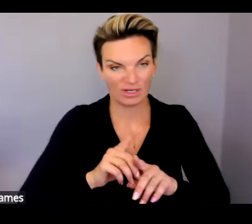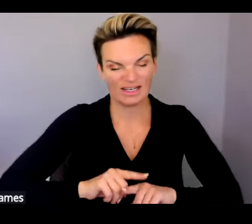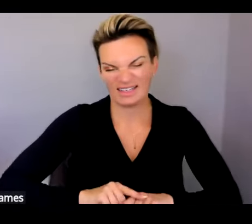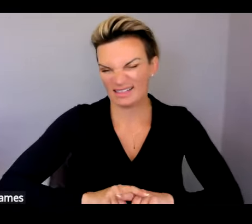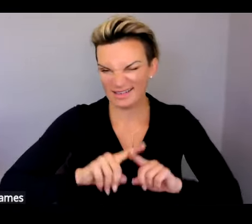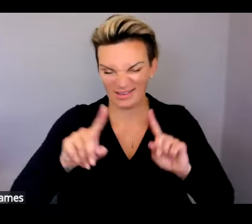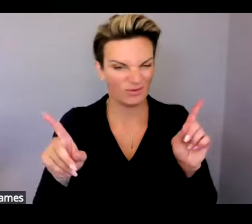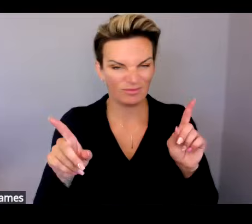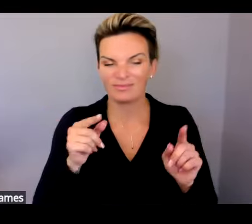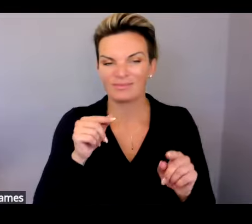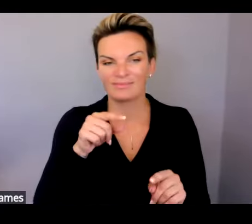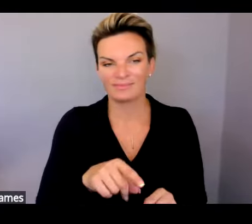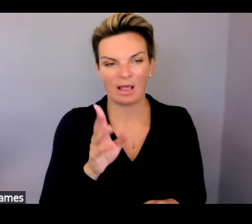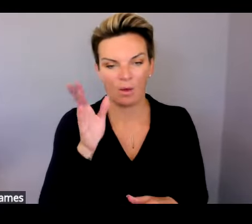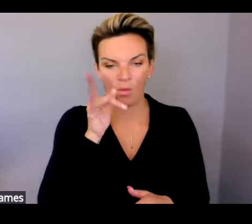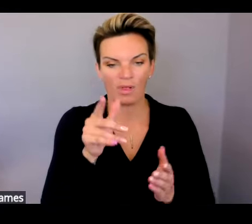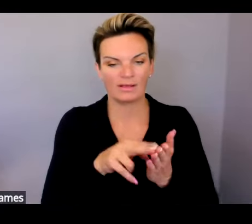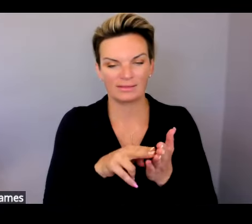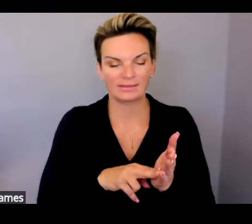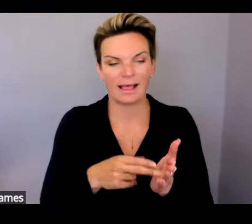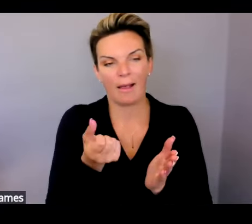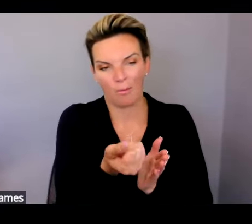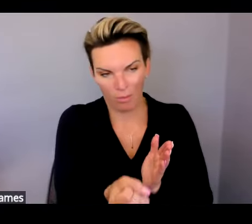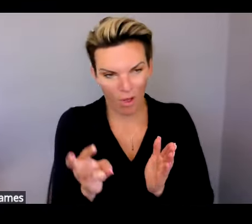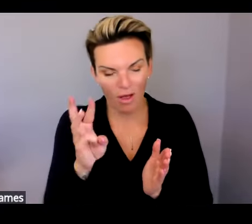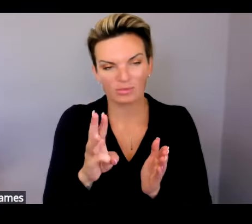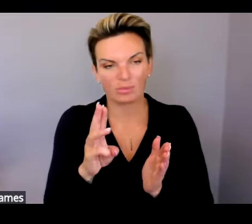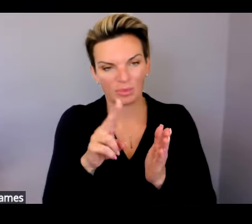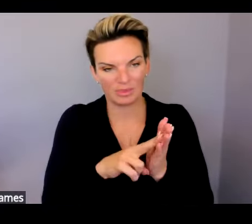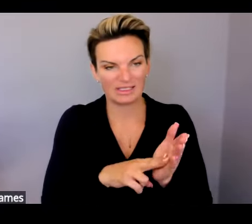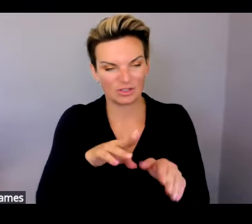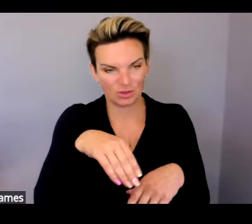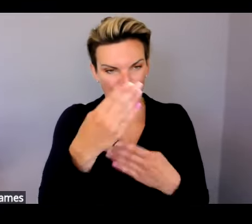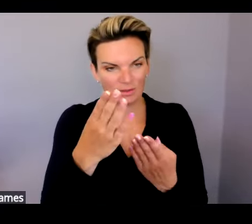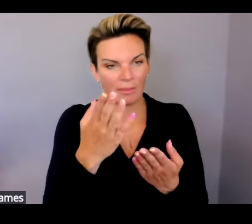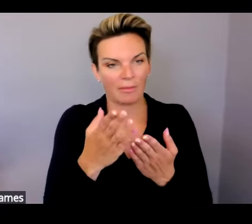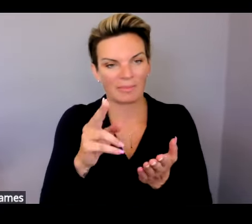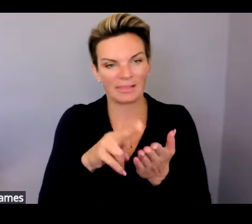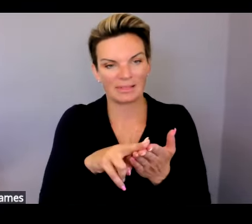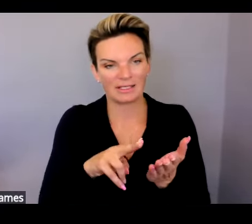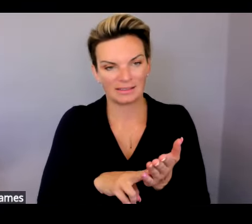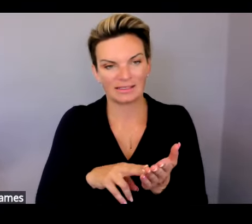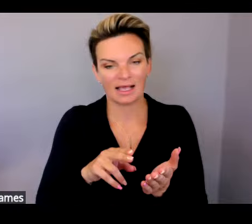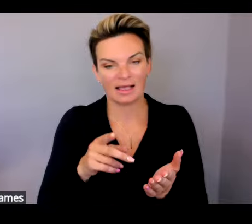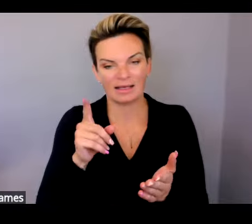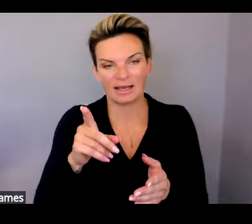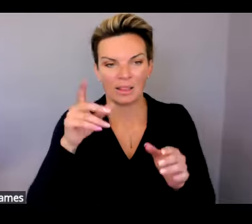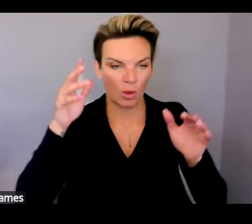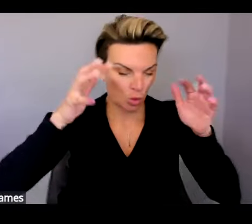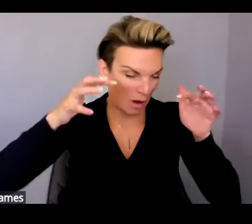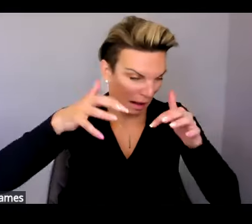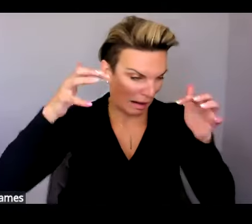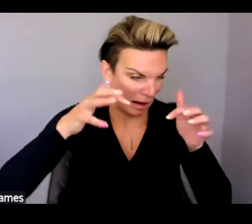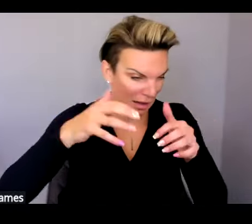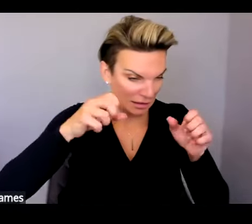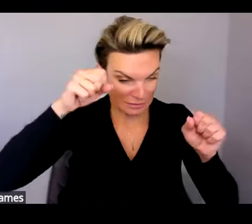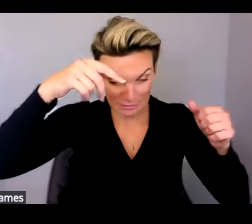going to sign multiple petitions. They may be signing one out in the rain in front of the library. They might be signing